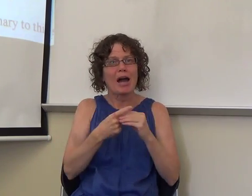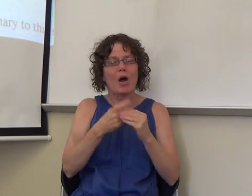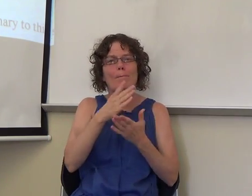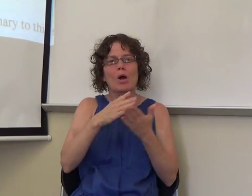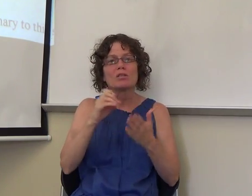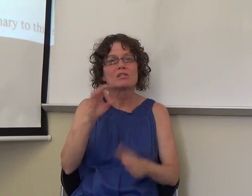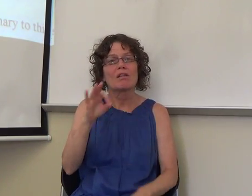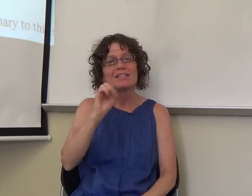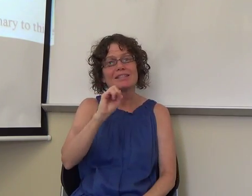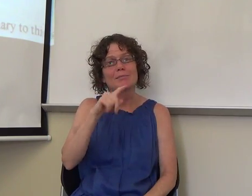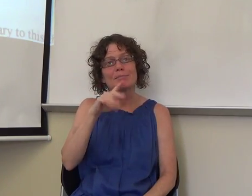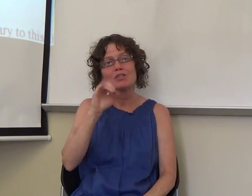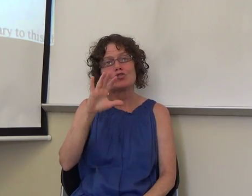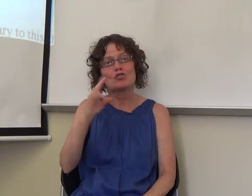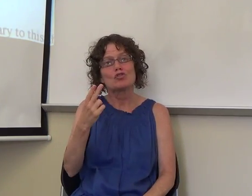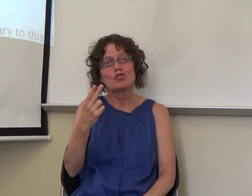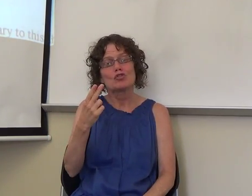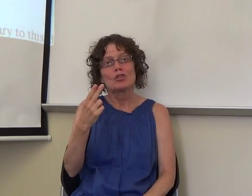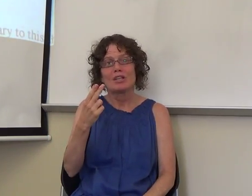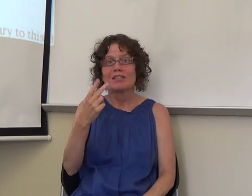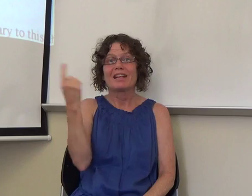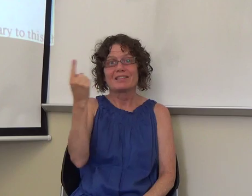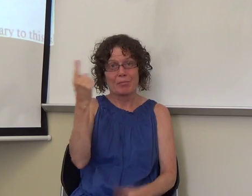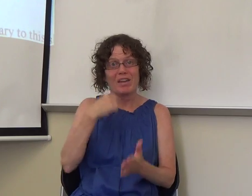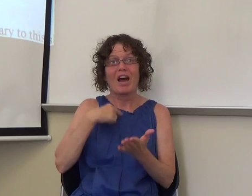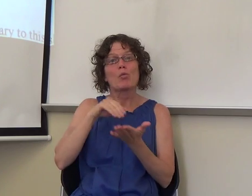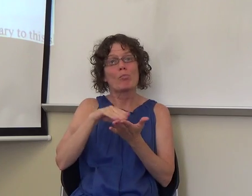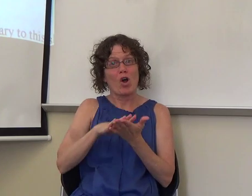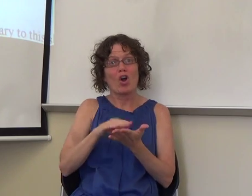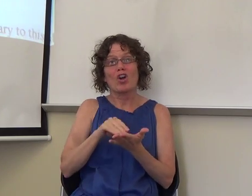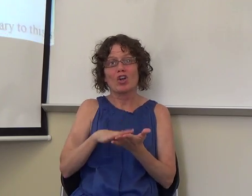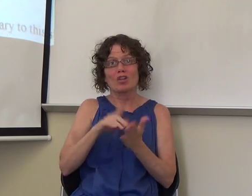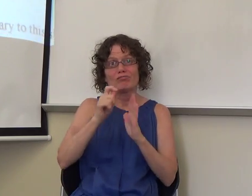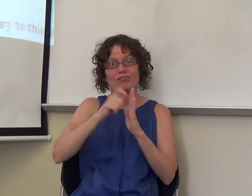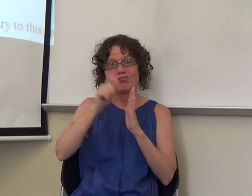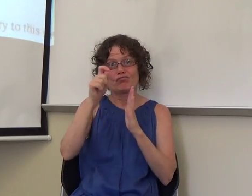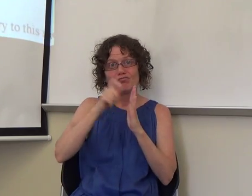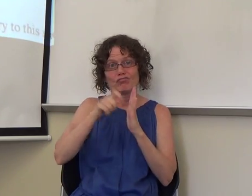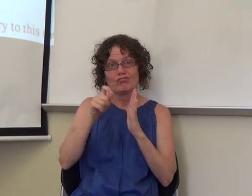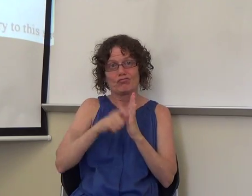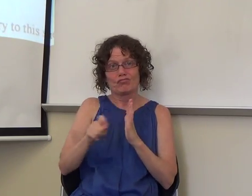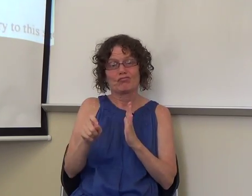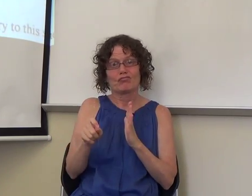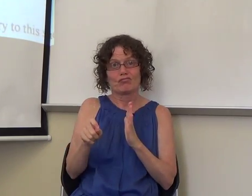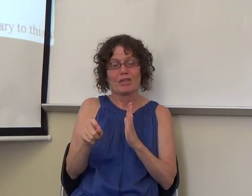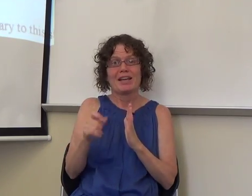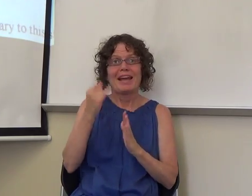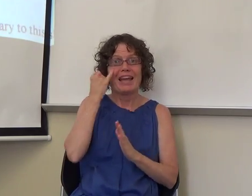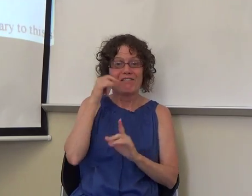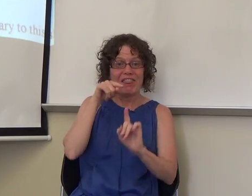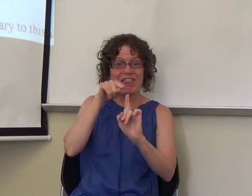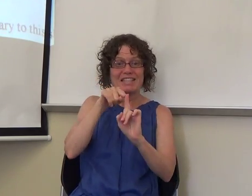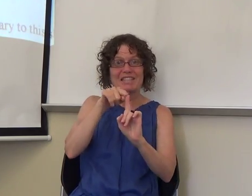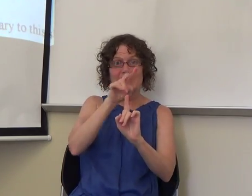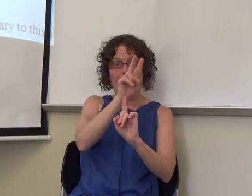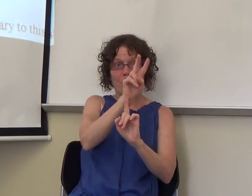That's something I will mark on here. If these need to be, if this is a verb, this needs to be a